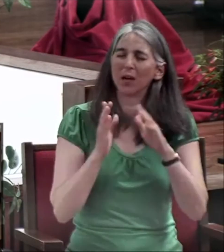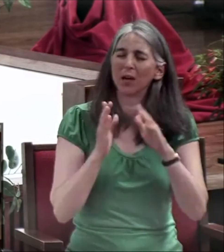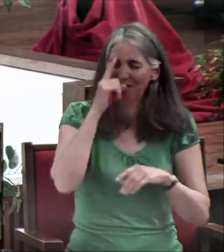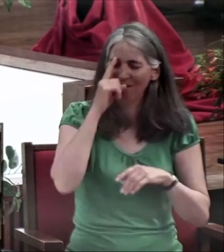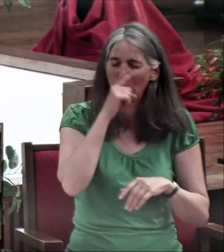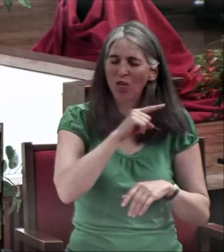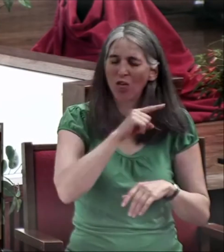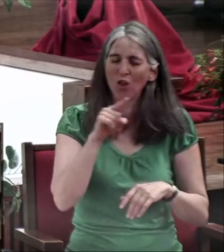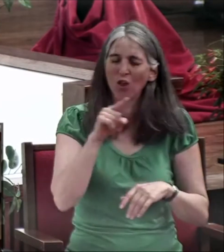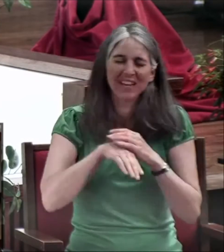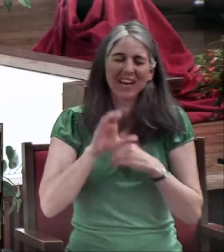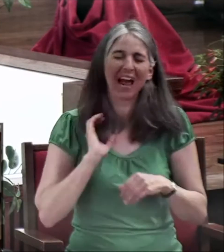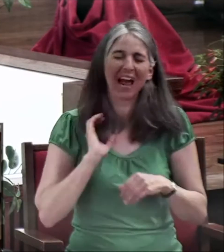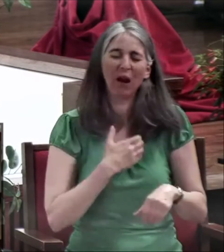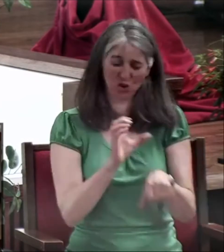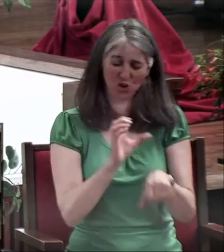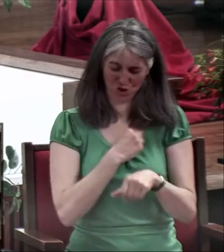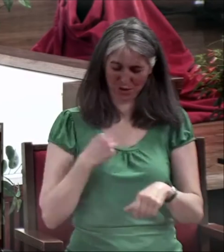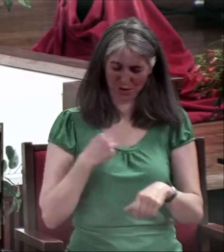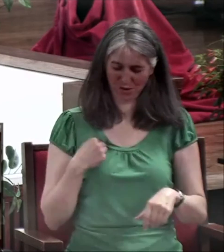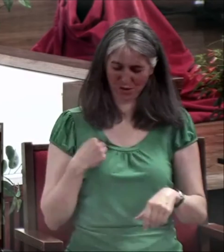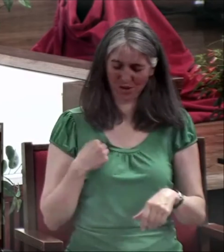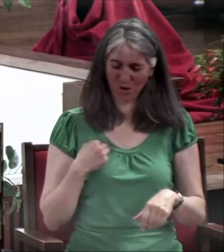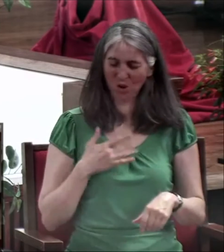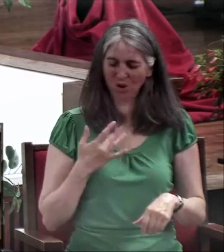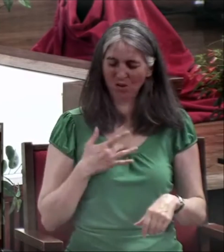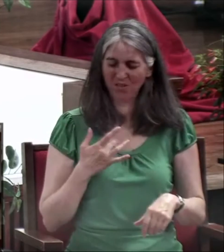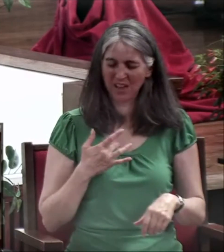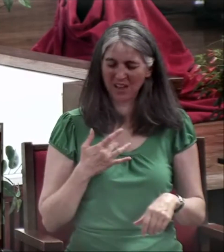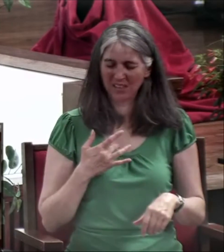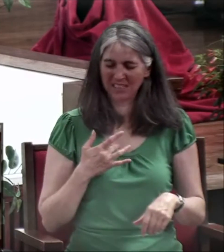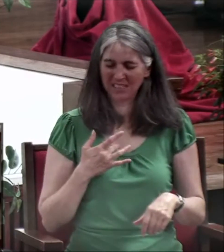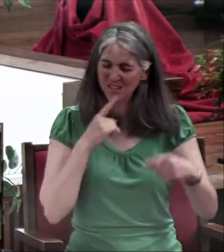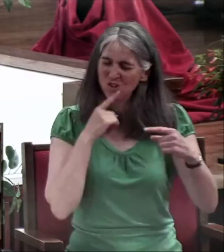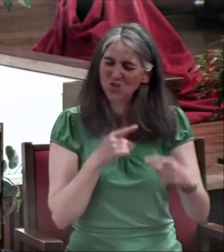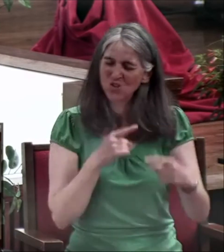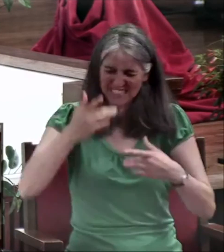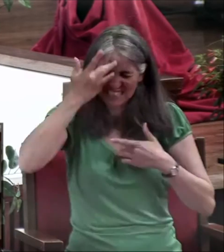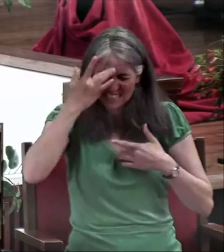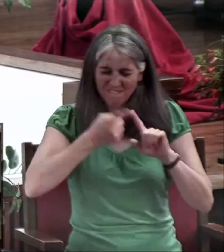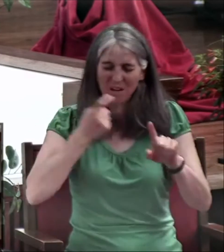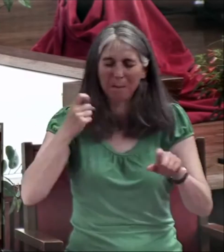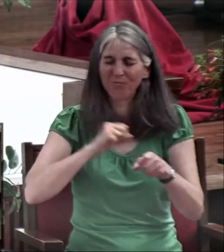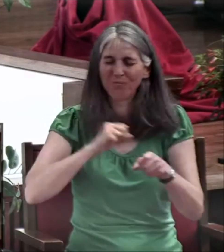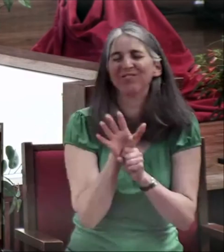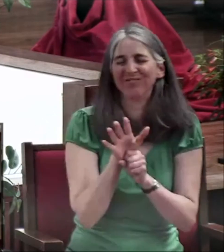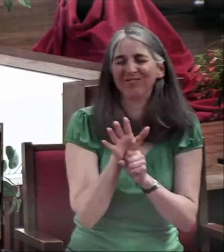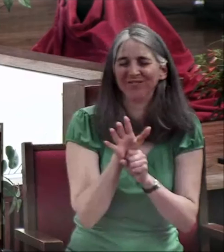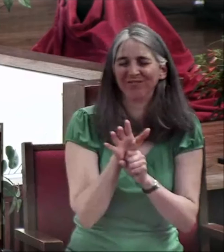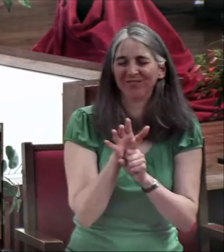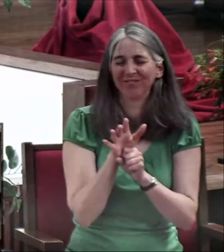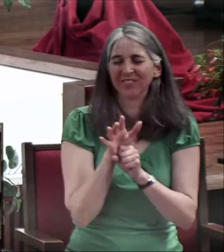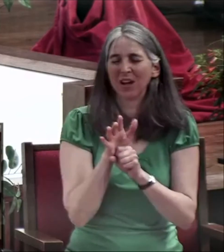in our church family that are fighting COVID-19, that you will put your